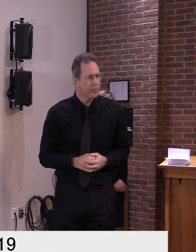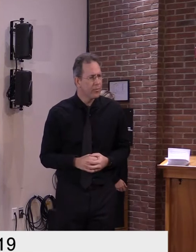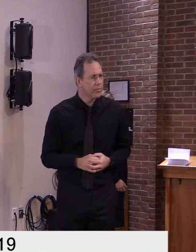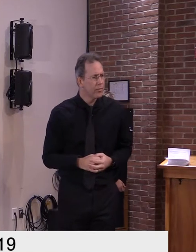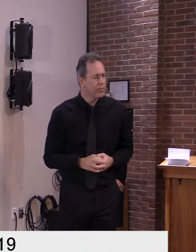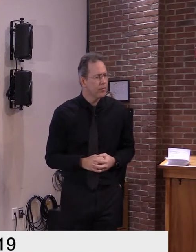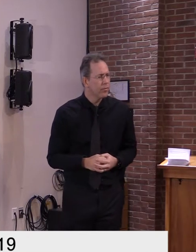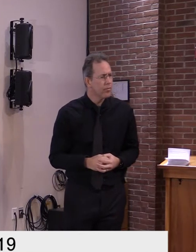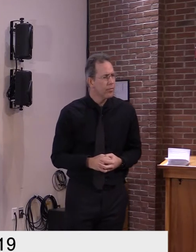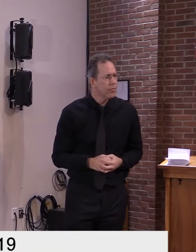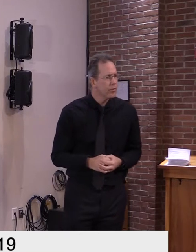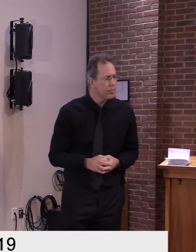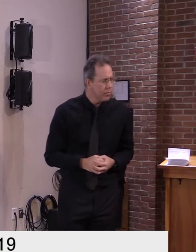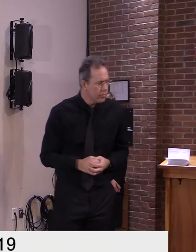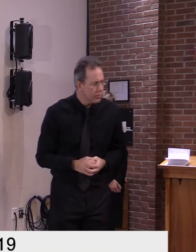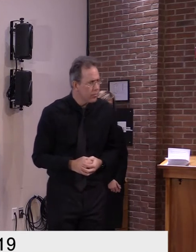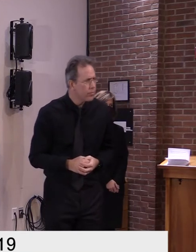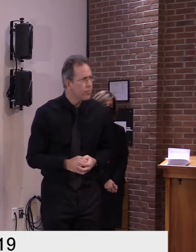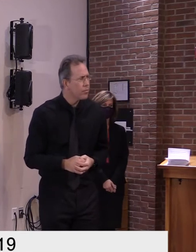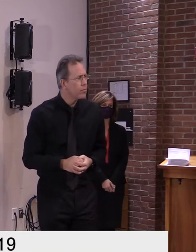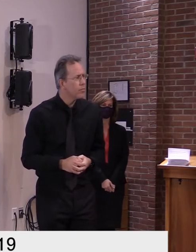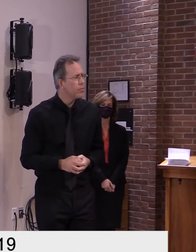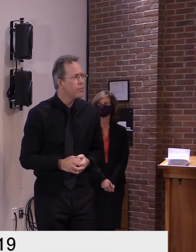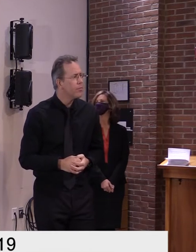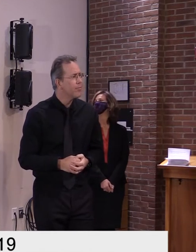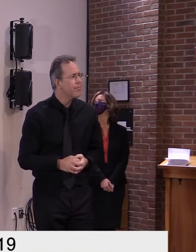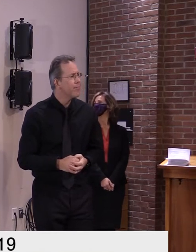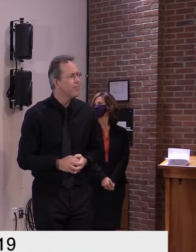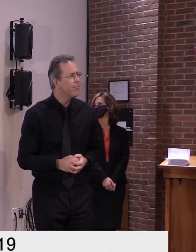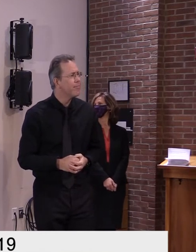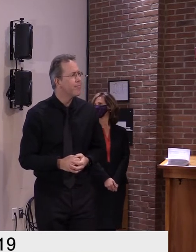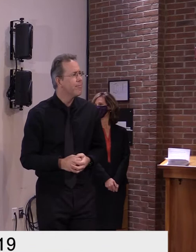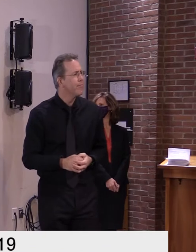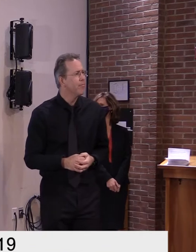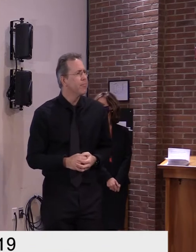Thanks, Rebecca. Dr. Levine,